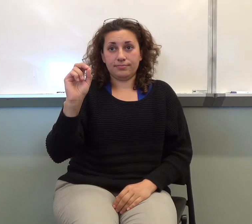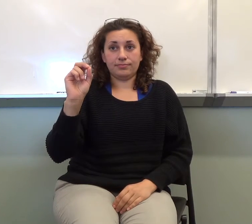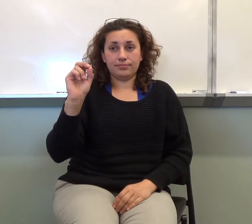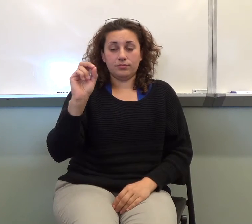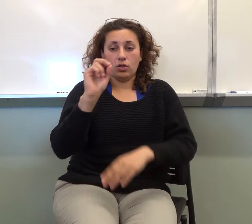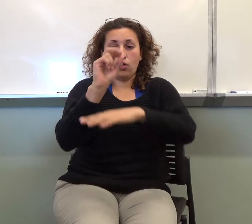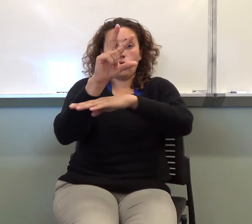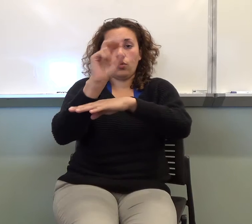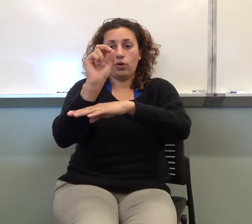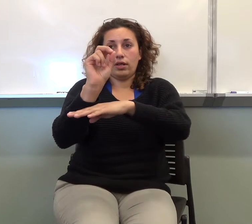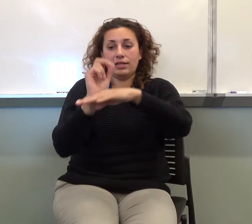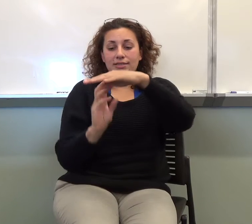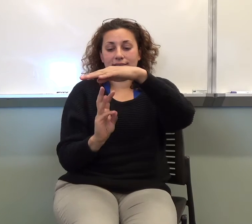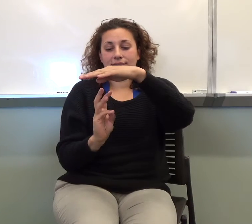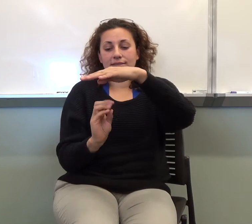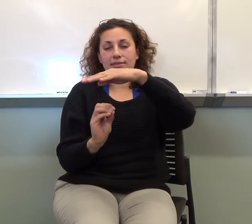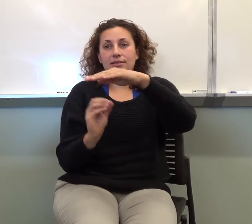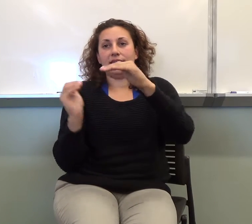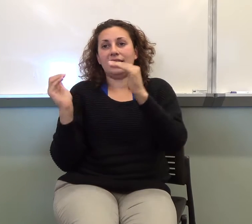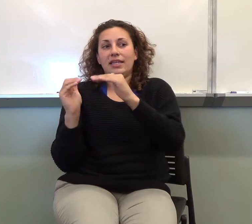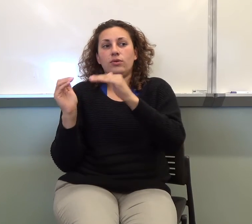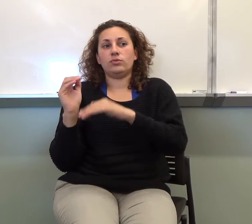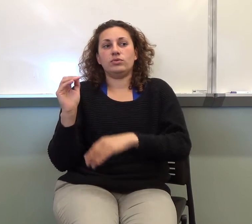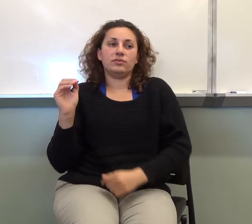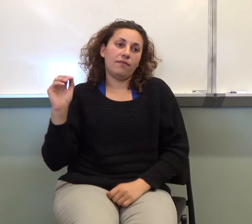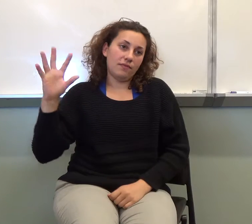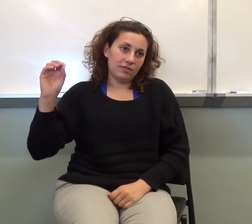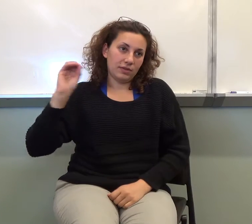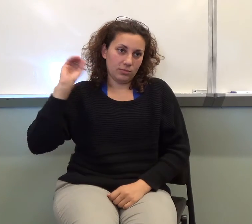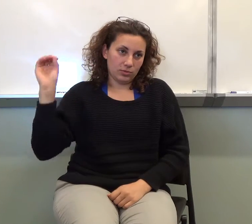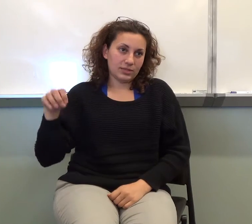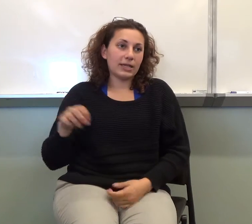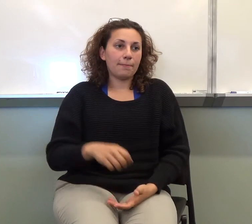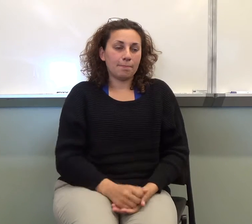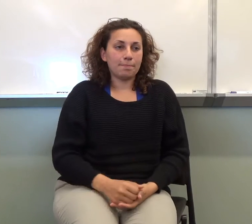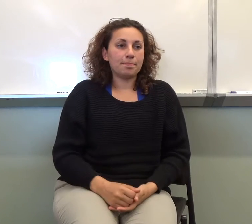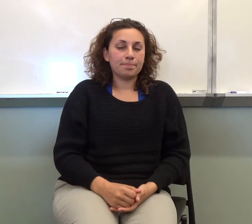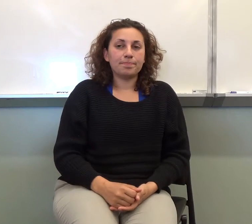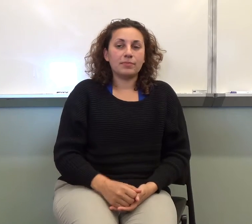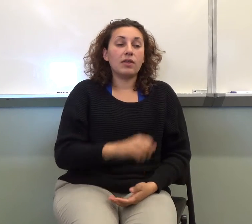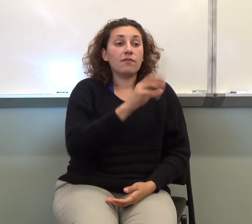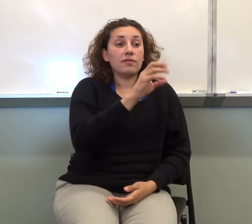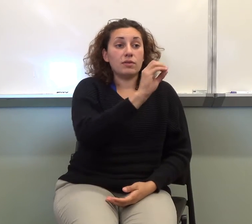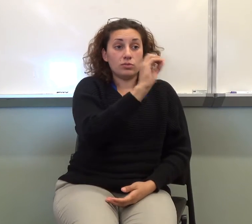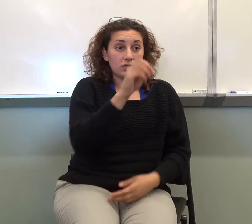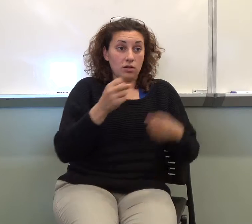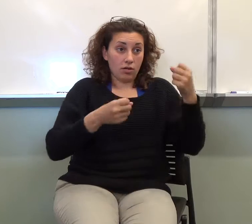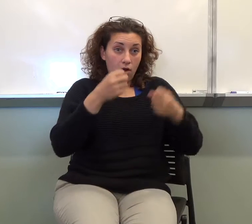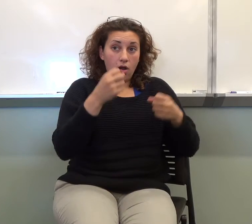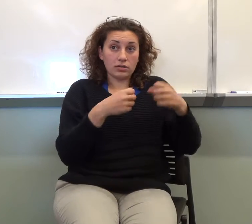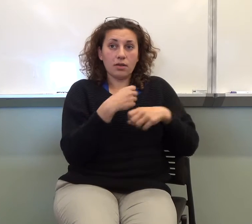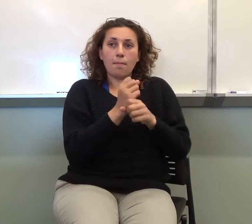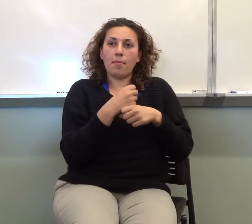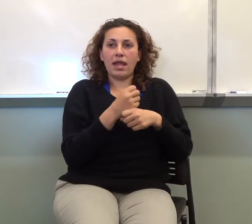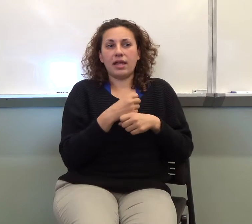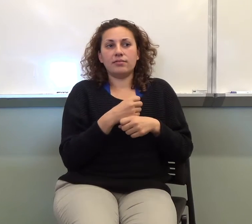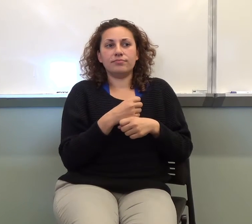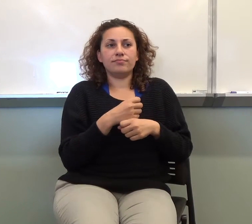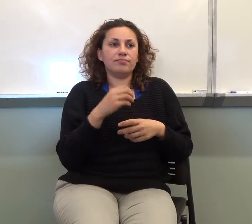60, and that gives you 0.5, which is 50% of the cars were manufactured in some other place,